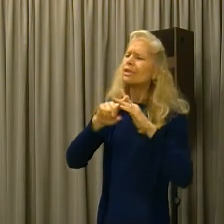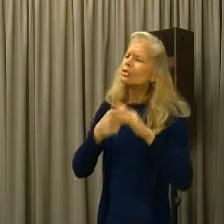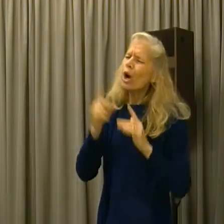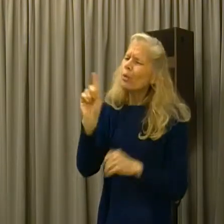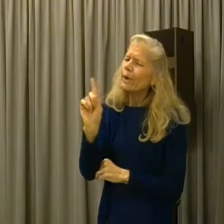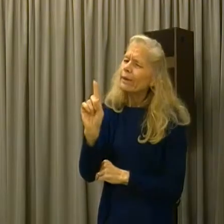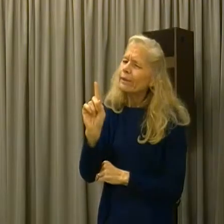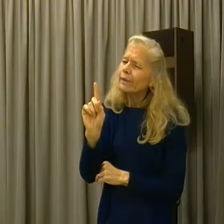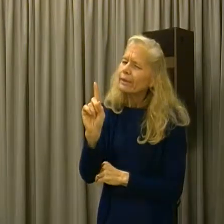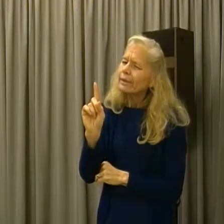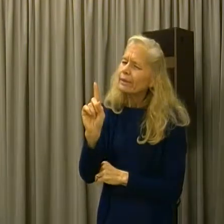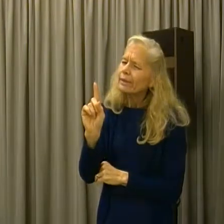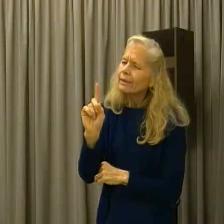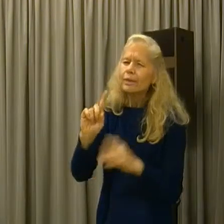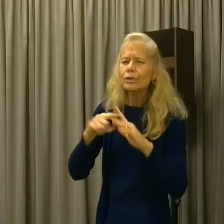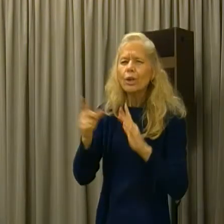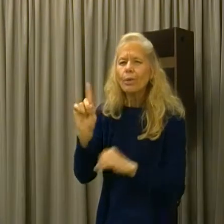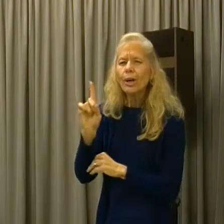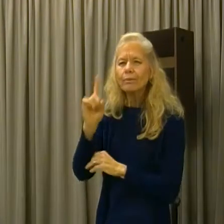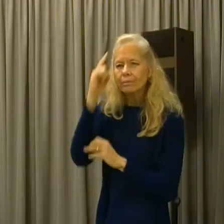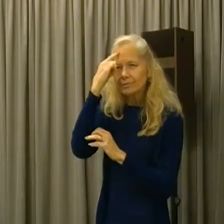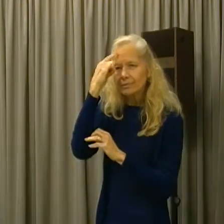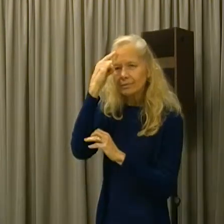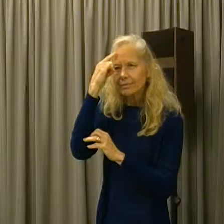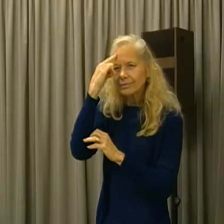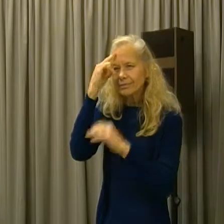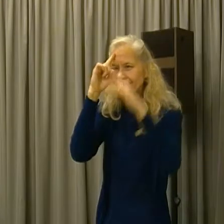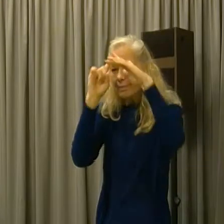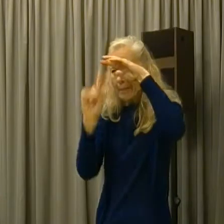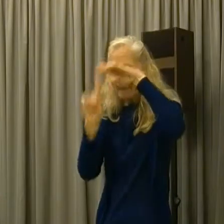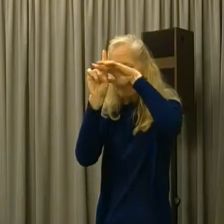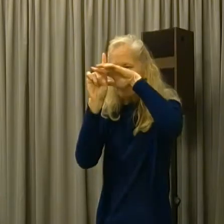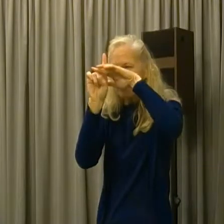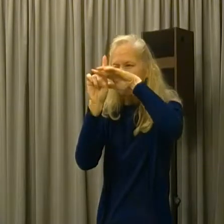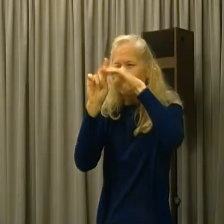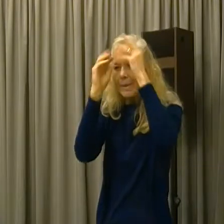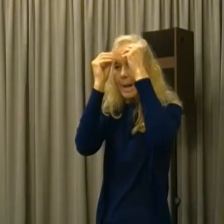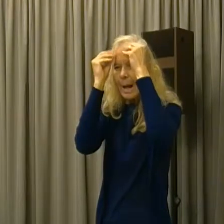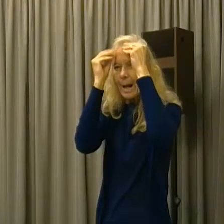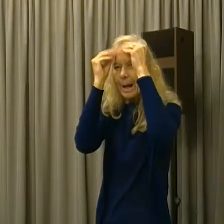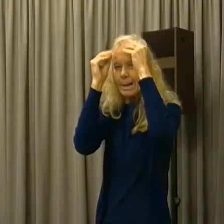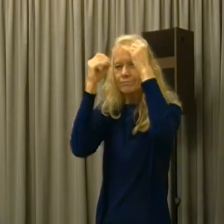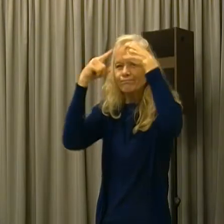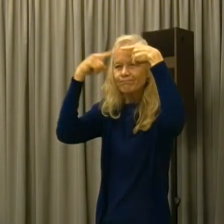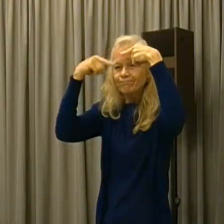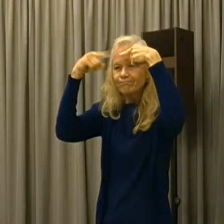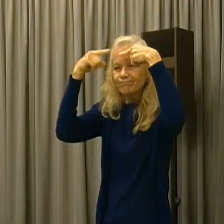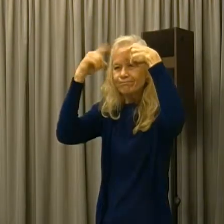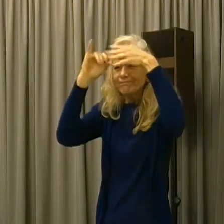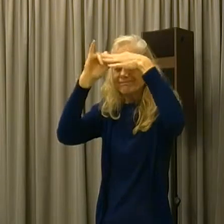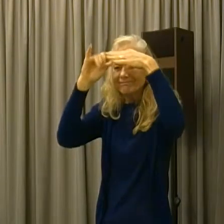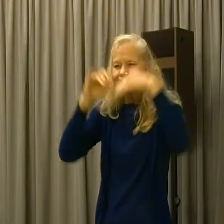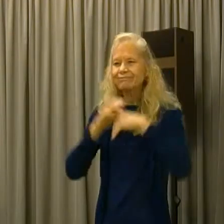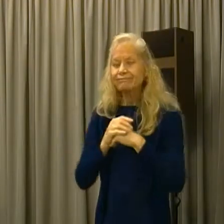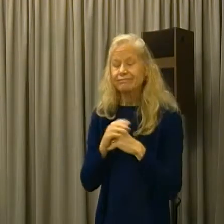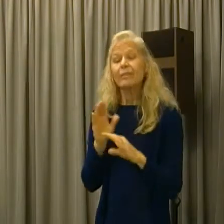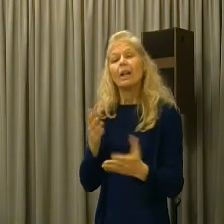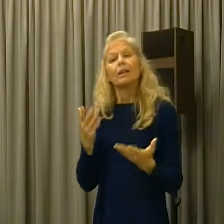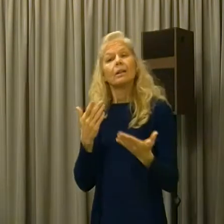The reason is that someone is not, some people perhaps aren't as faithful as to all the church services as they